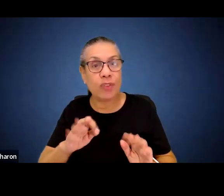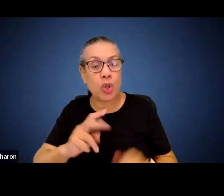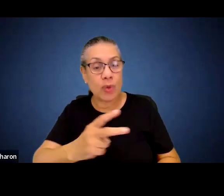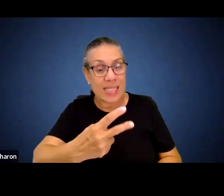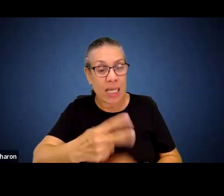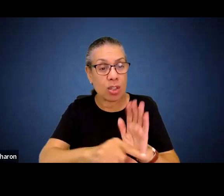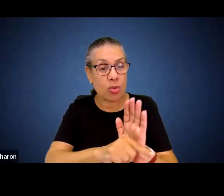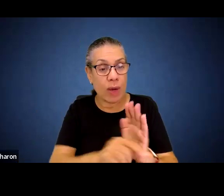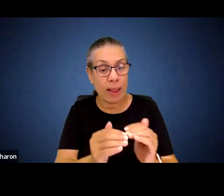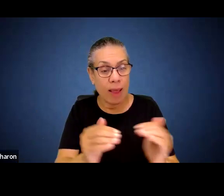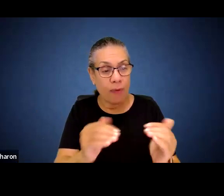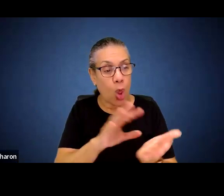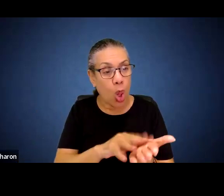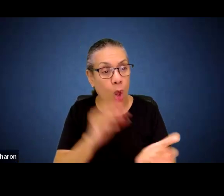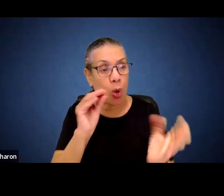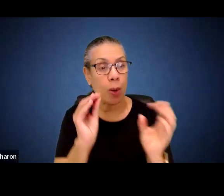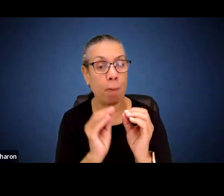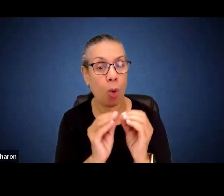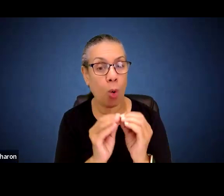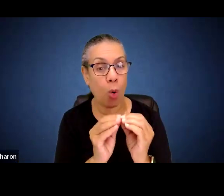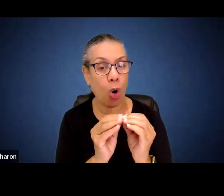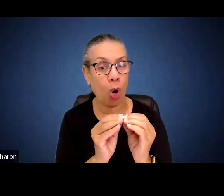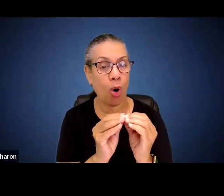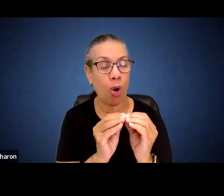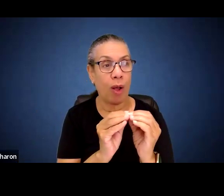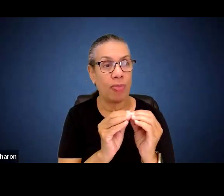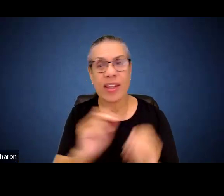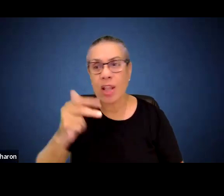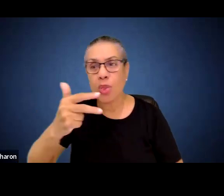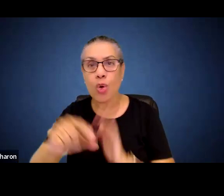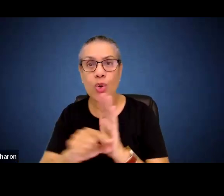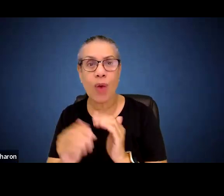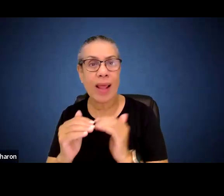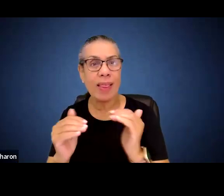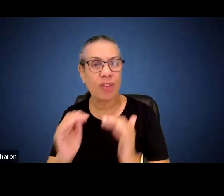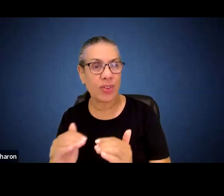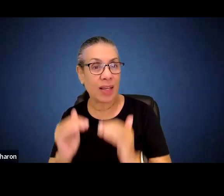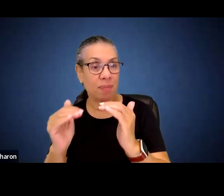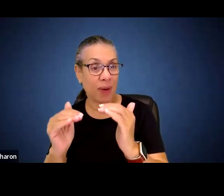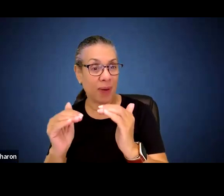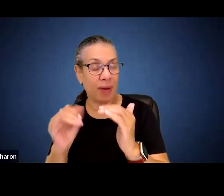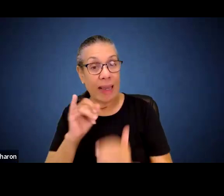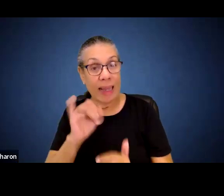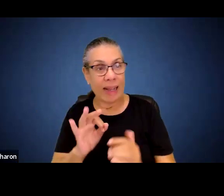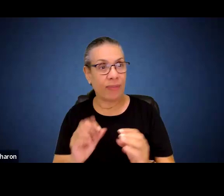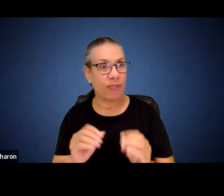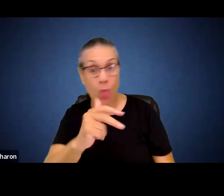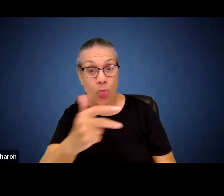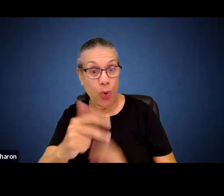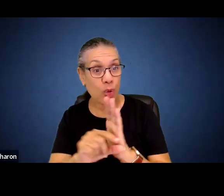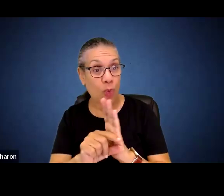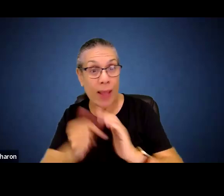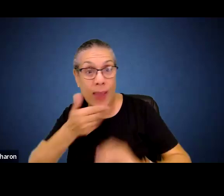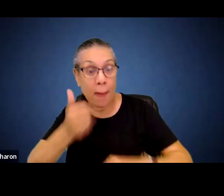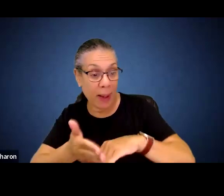graders learn a little bit more, they start third grade at a higher level. And if there's an accelerated learning in the third grade, you're